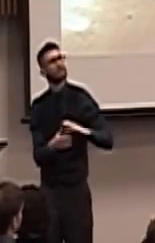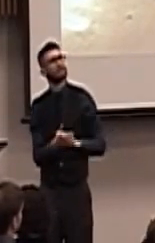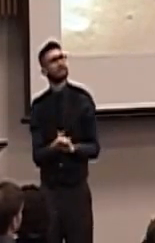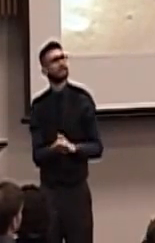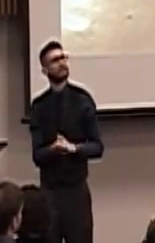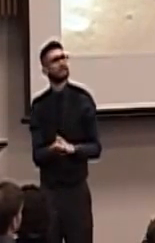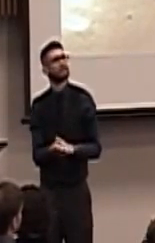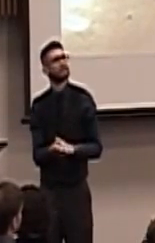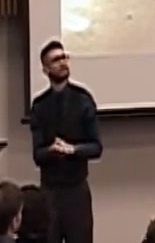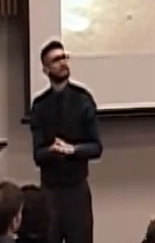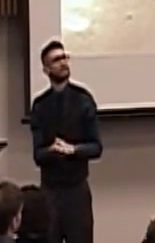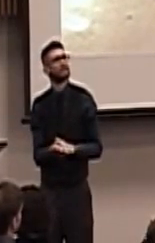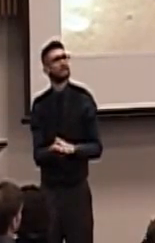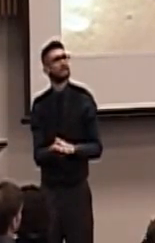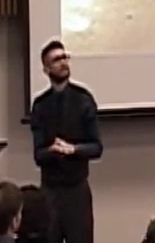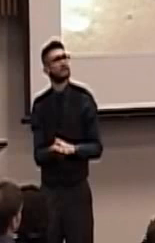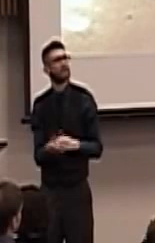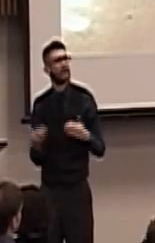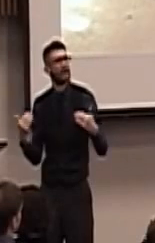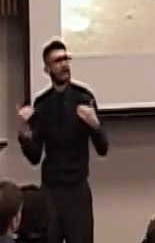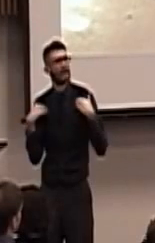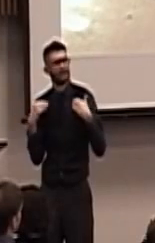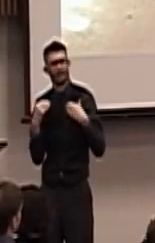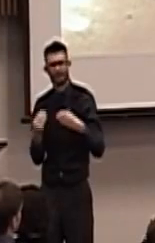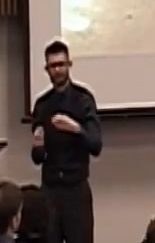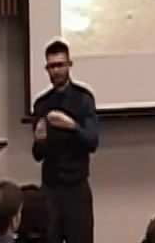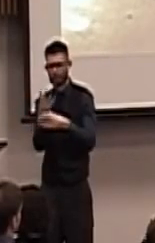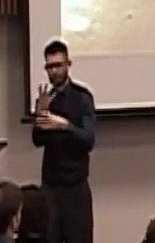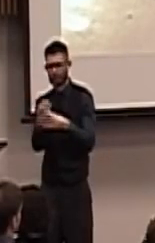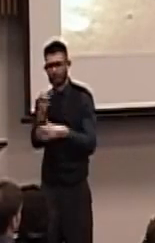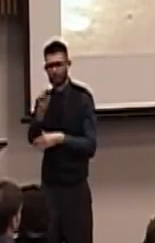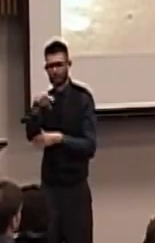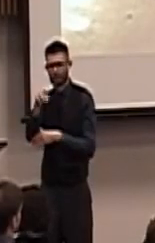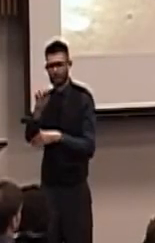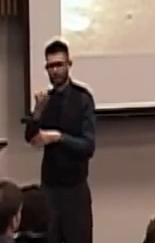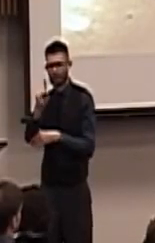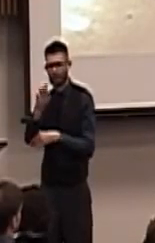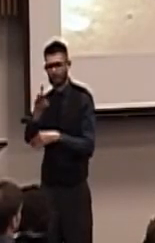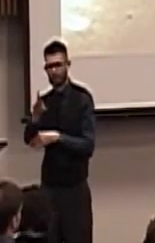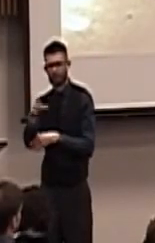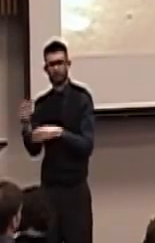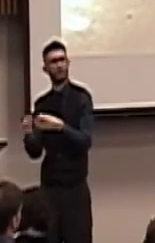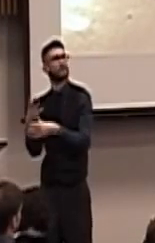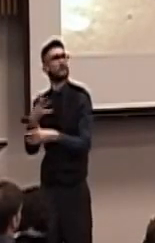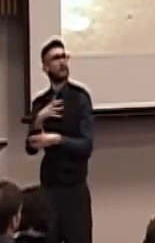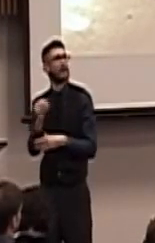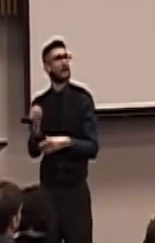it contains the amplifier and the speakers and also the projector.